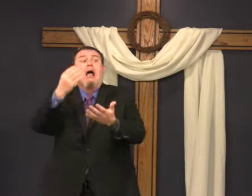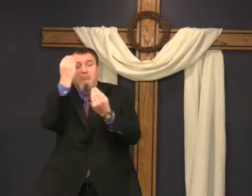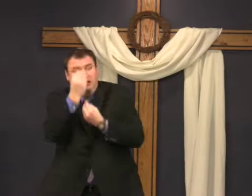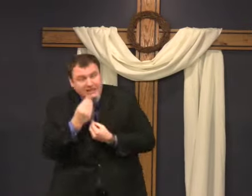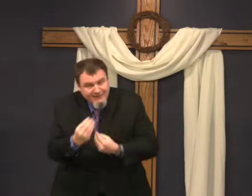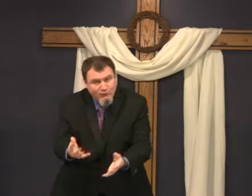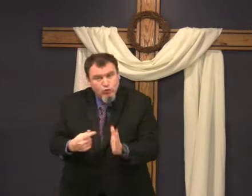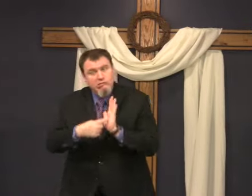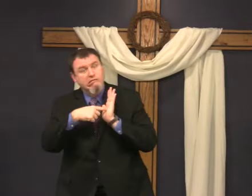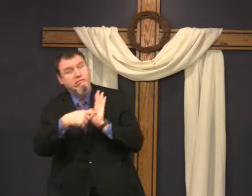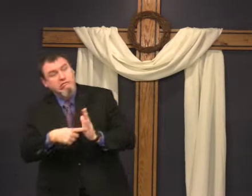telling you.